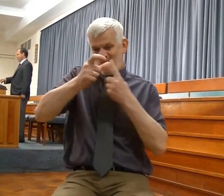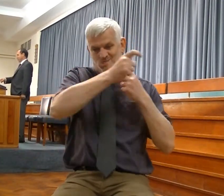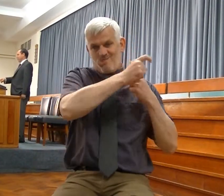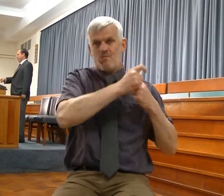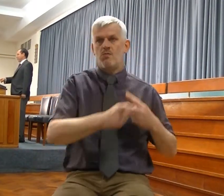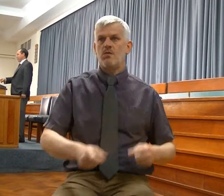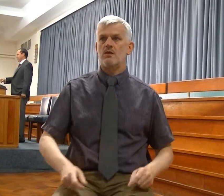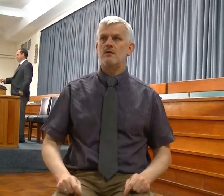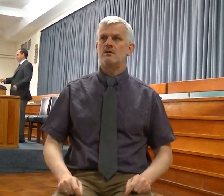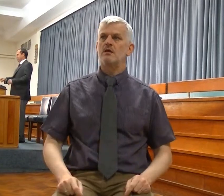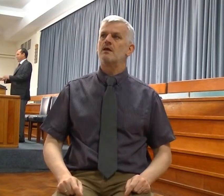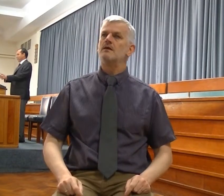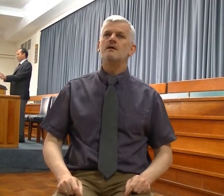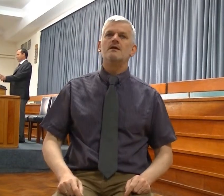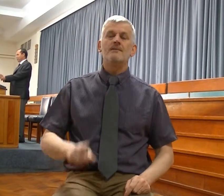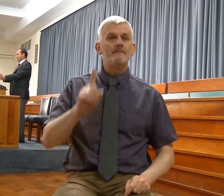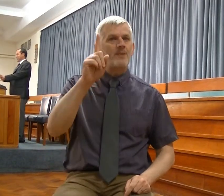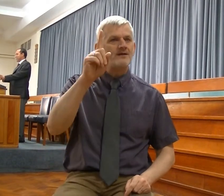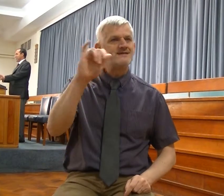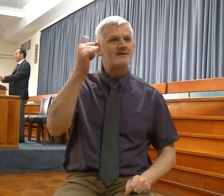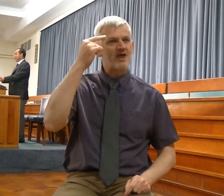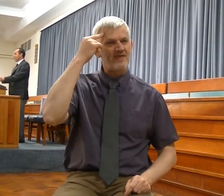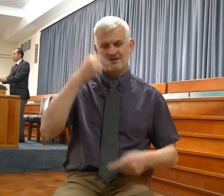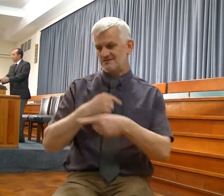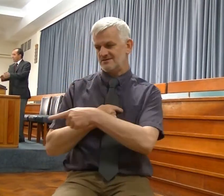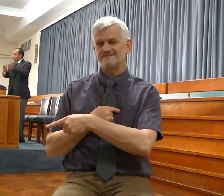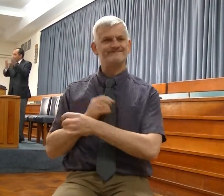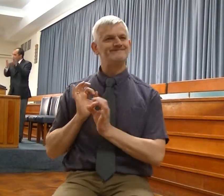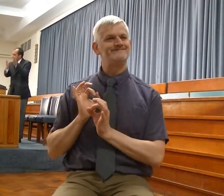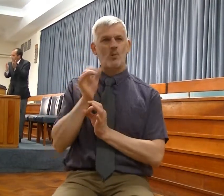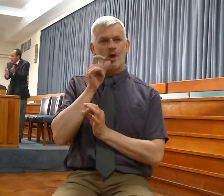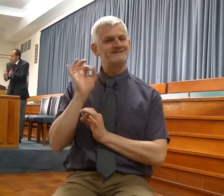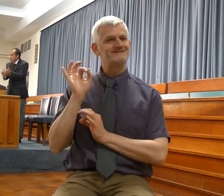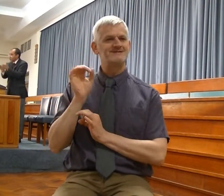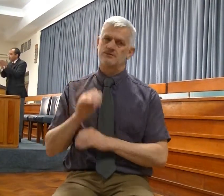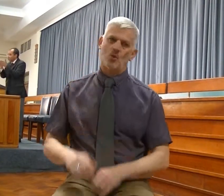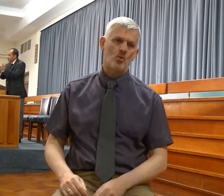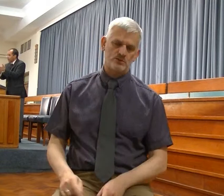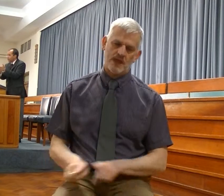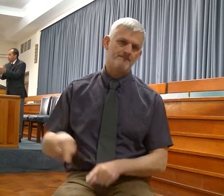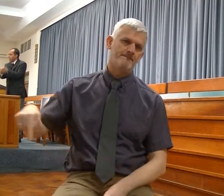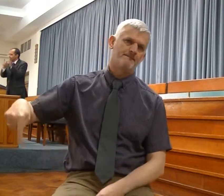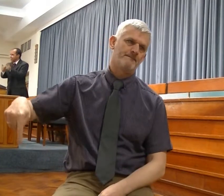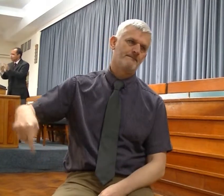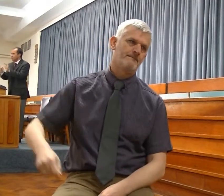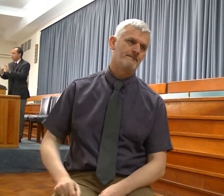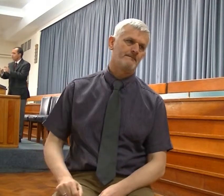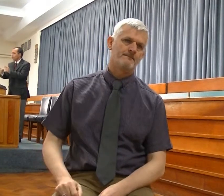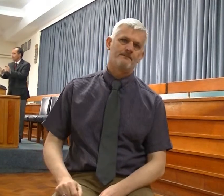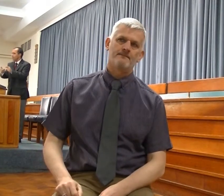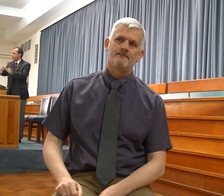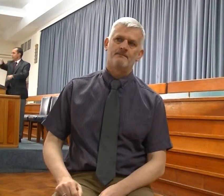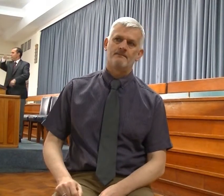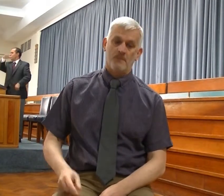sometimes we think just the good one was the good one didn't say anything wrong. But from 9 o'clock to 12 o'clock,